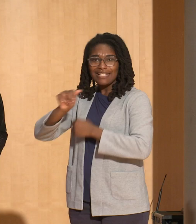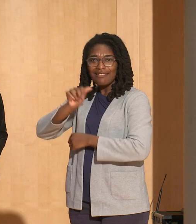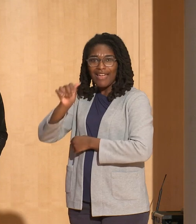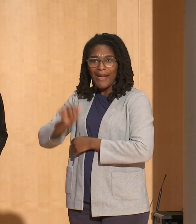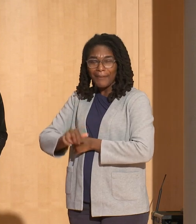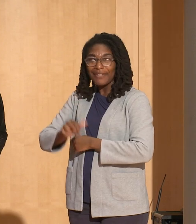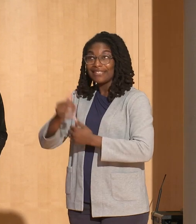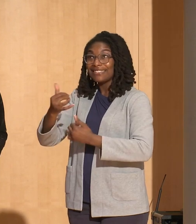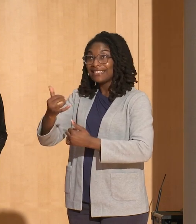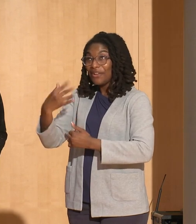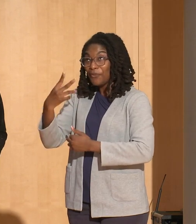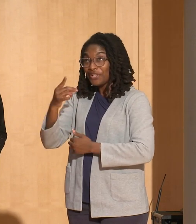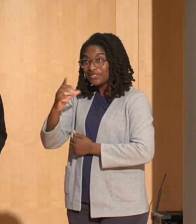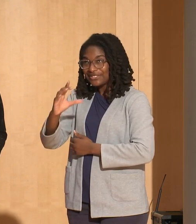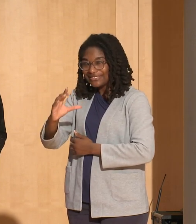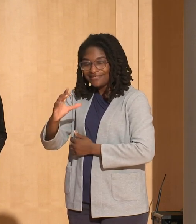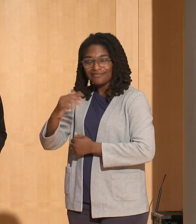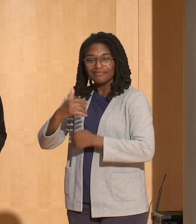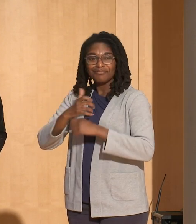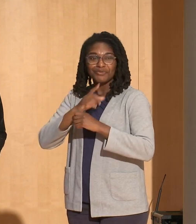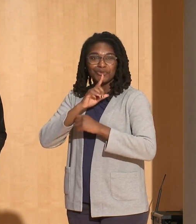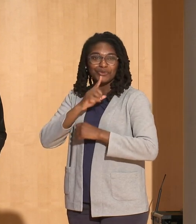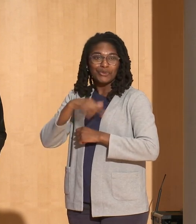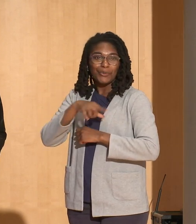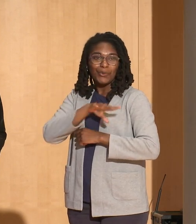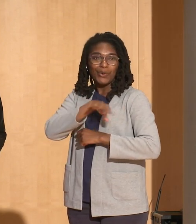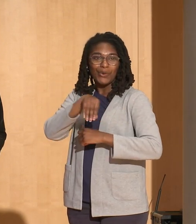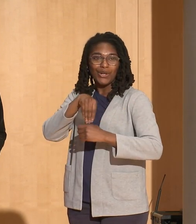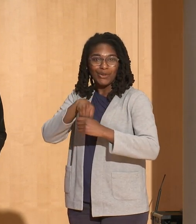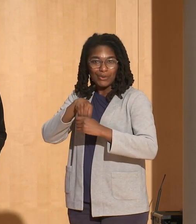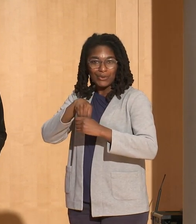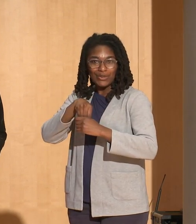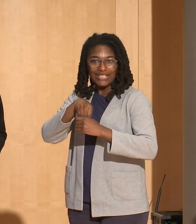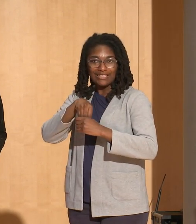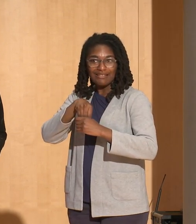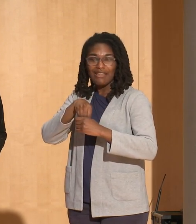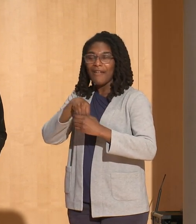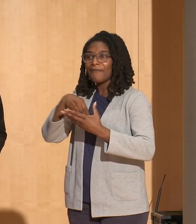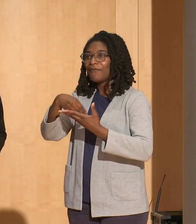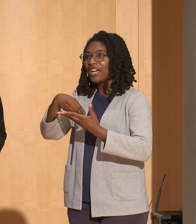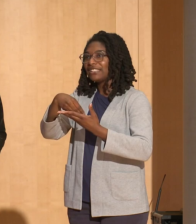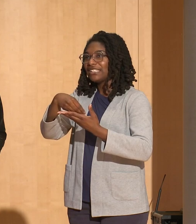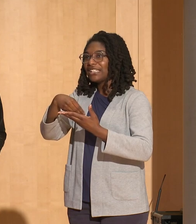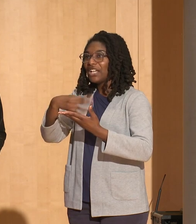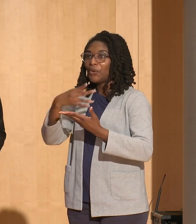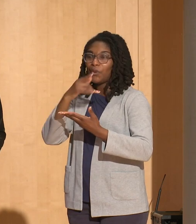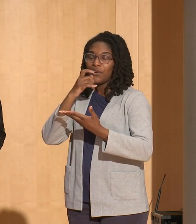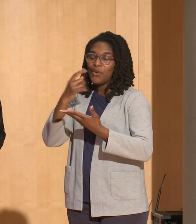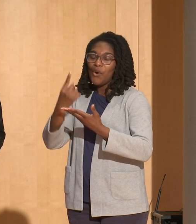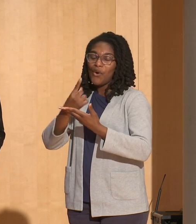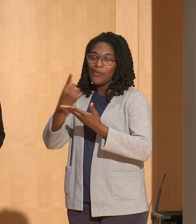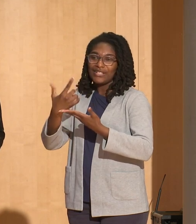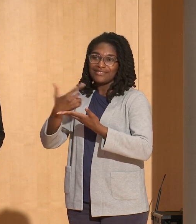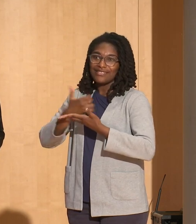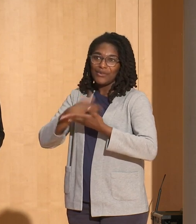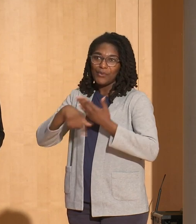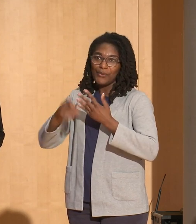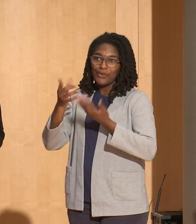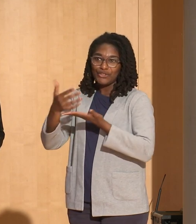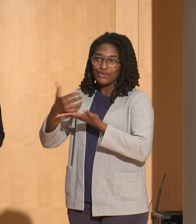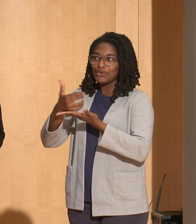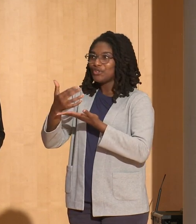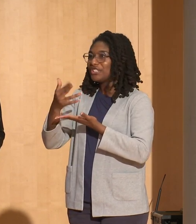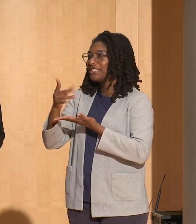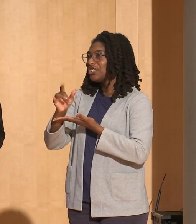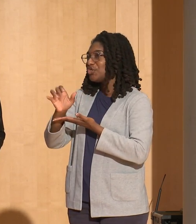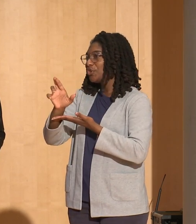in DC to make sure that we are included in funding. We don't always get what we need to get. So we